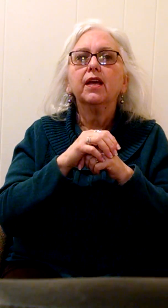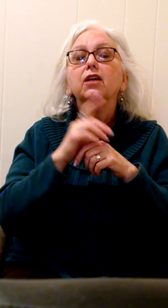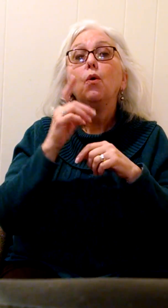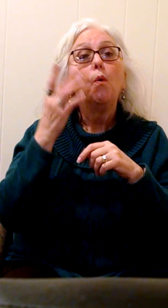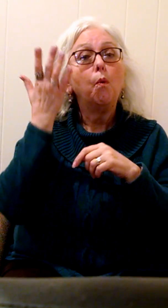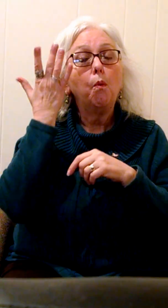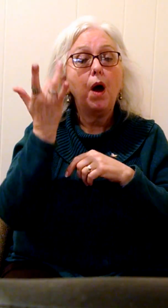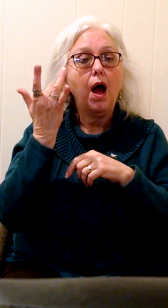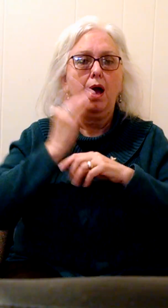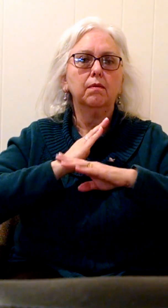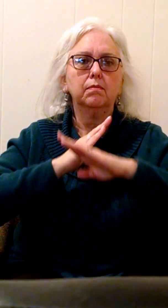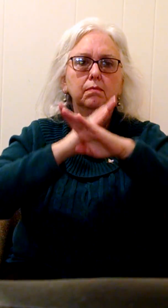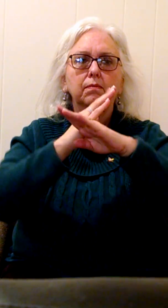preventative safety measures.